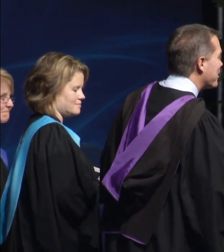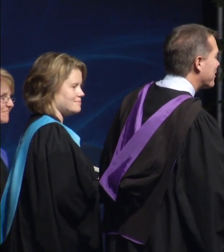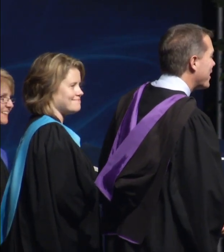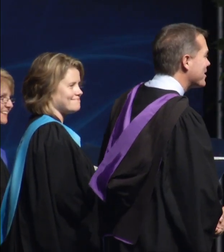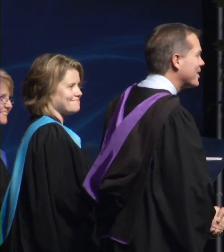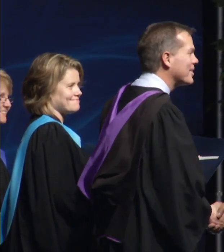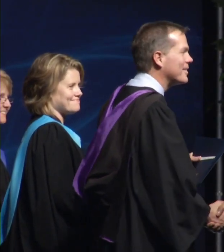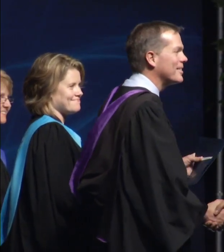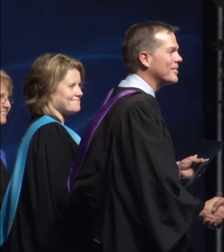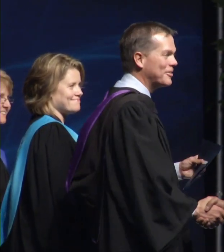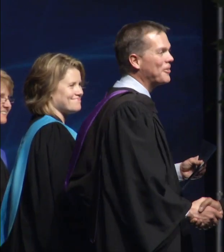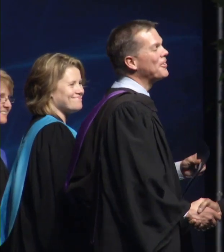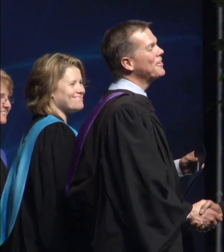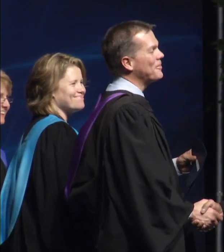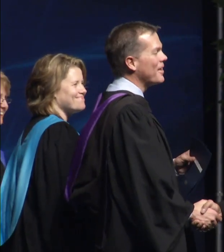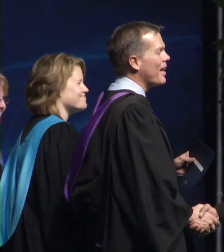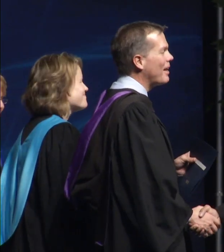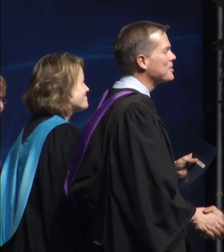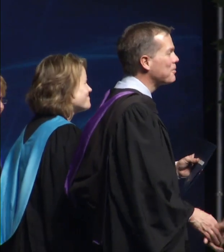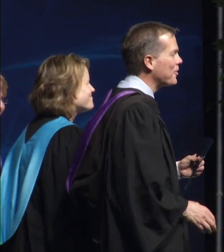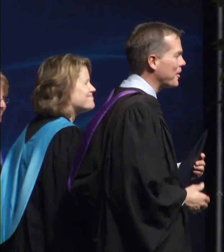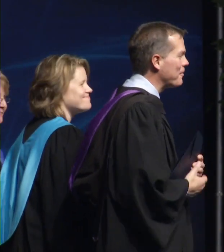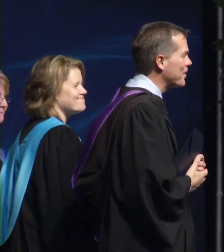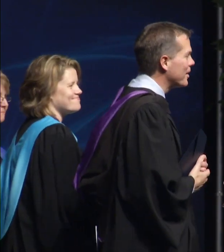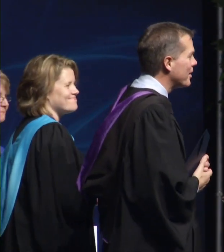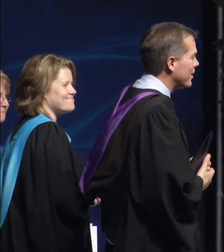Right over here, please. Okay.